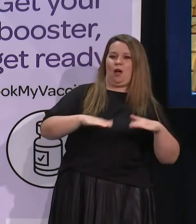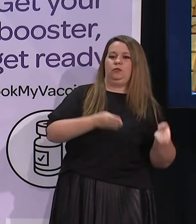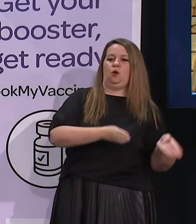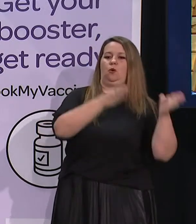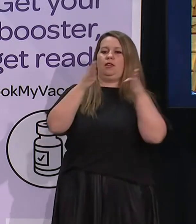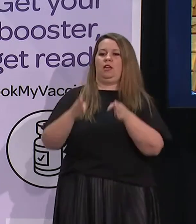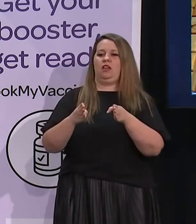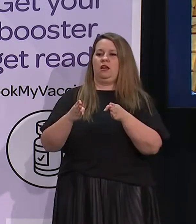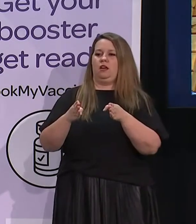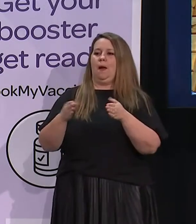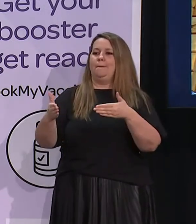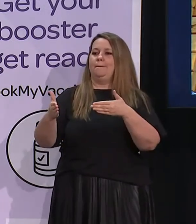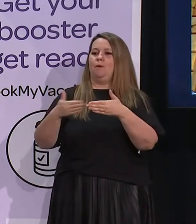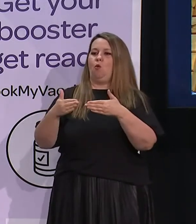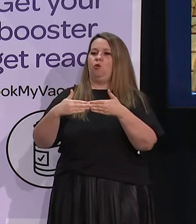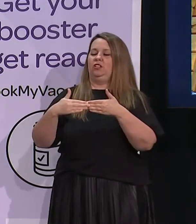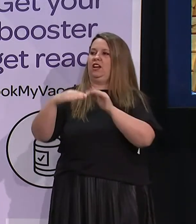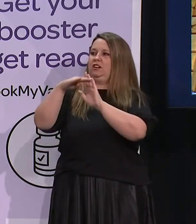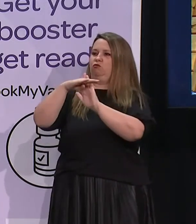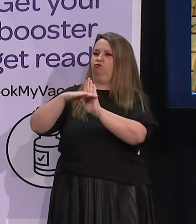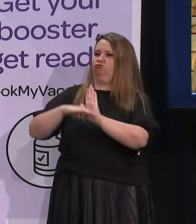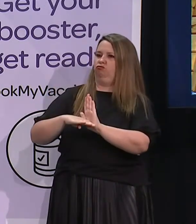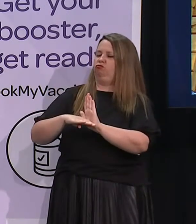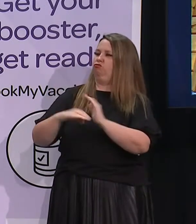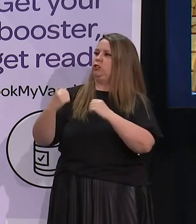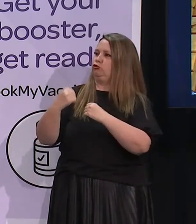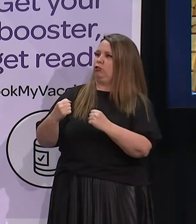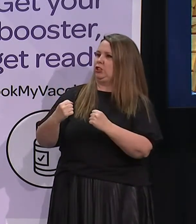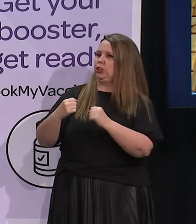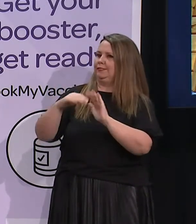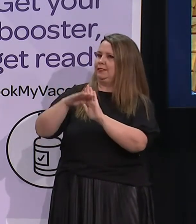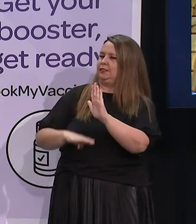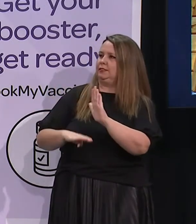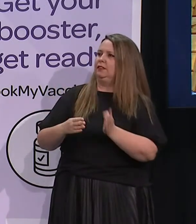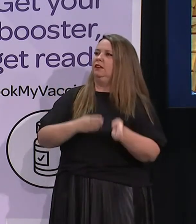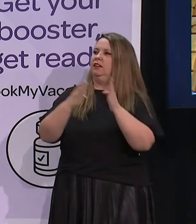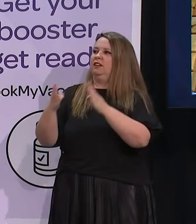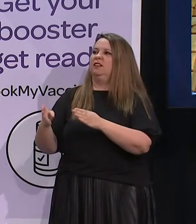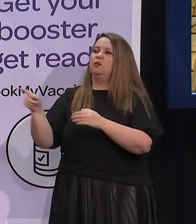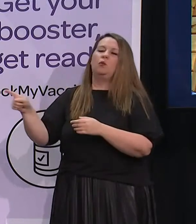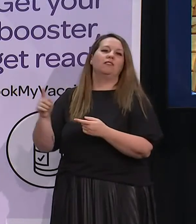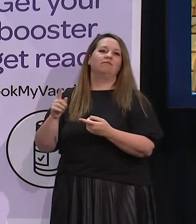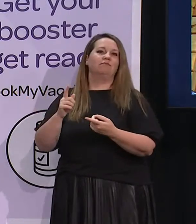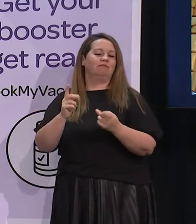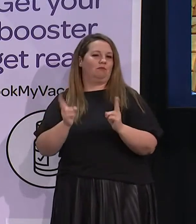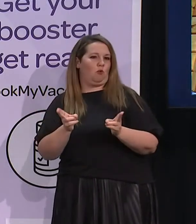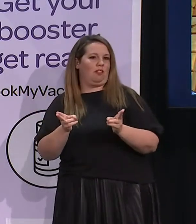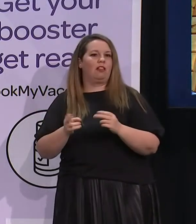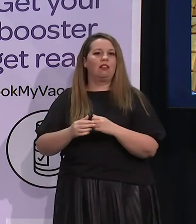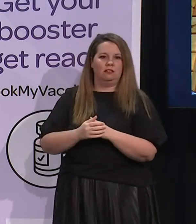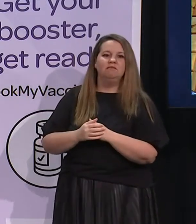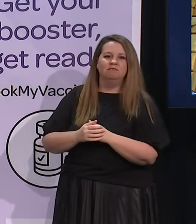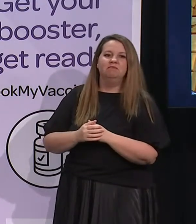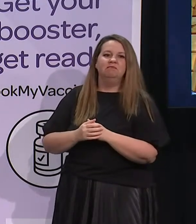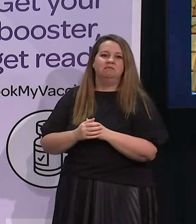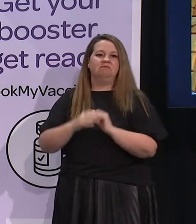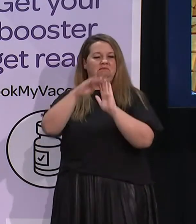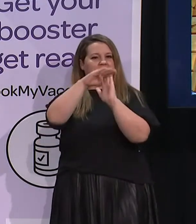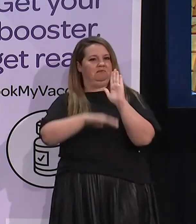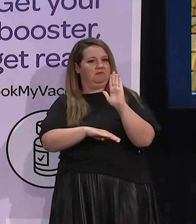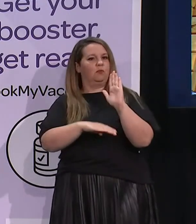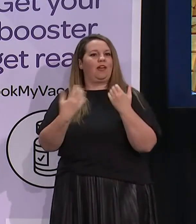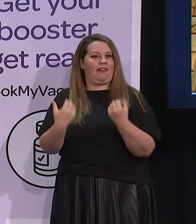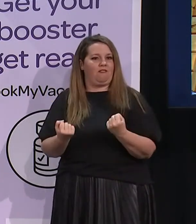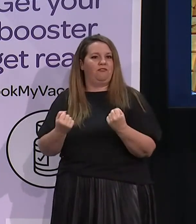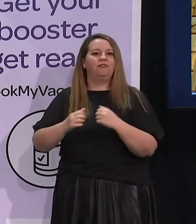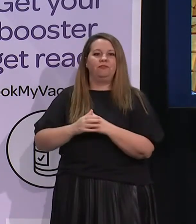on from border restrictions? Usual caveats. Here we are making these decisions in light of the experience we're having and the evidence we